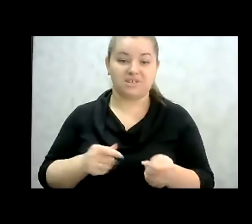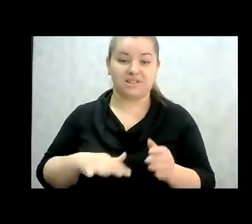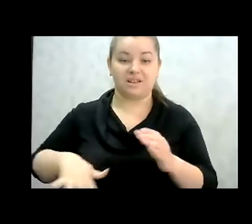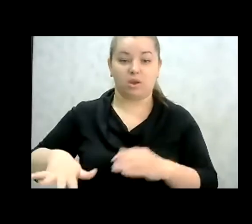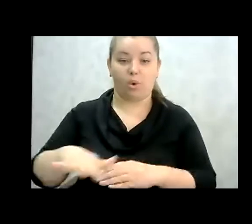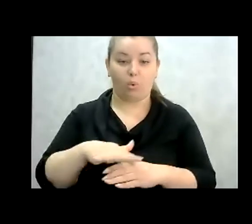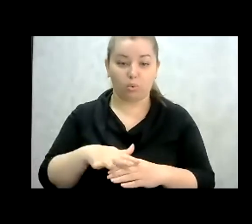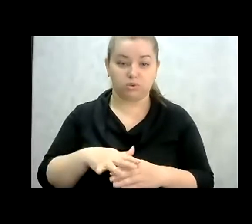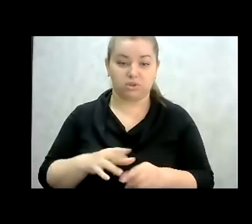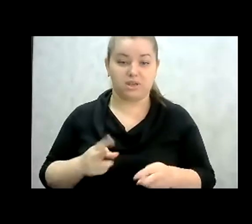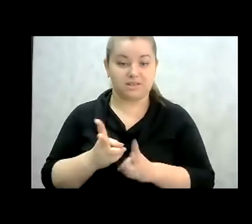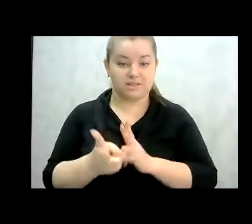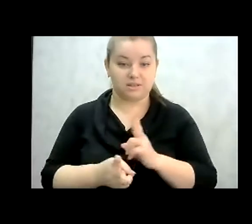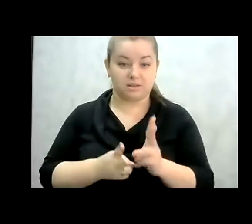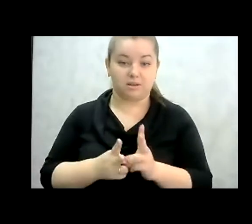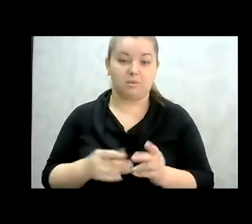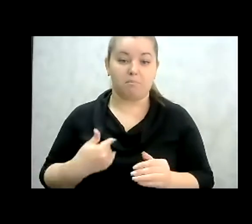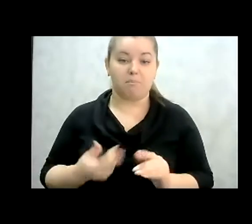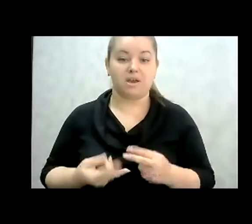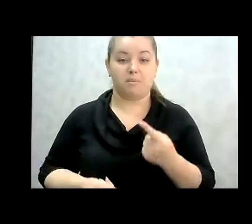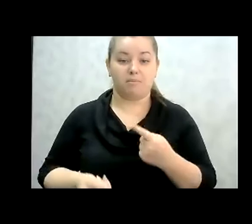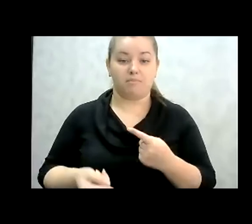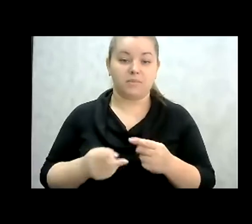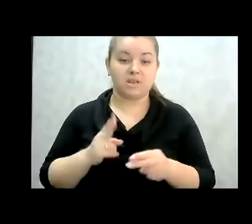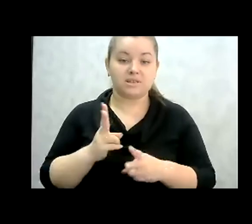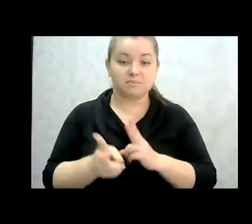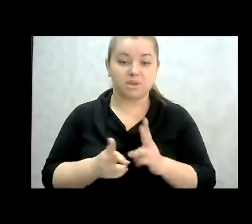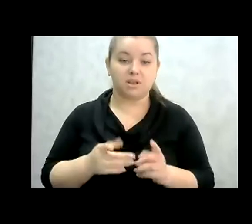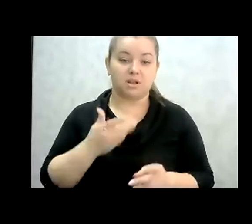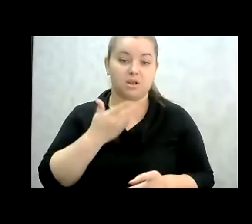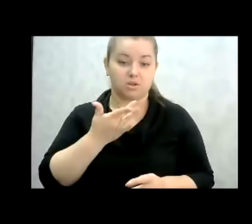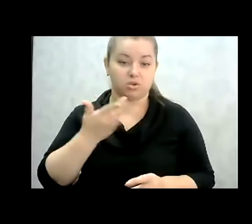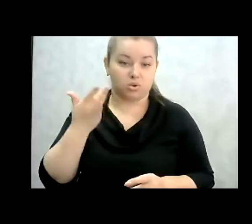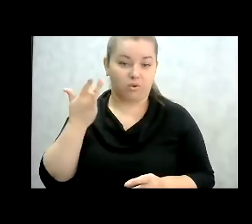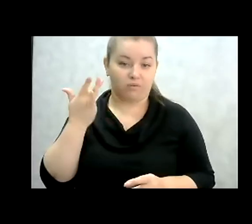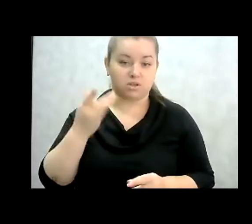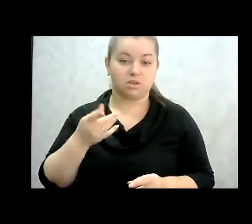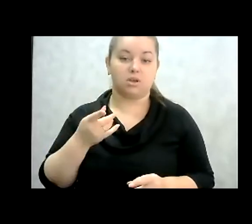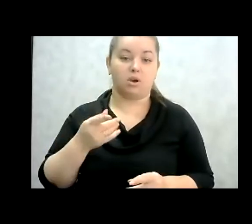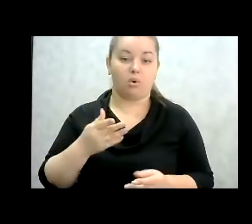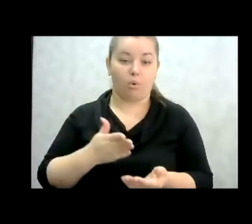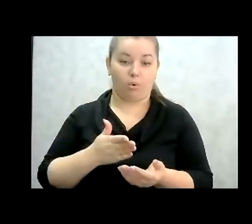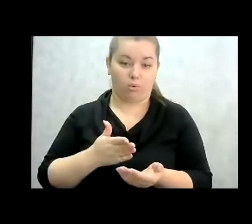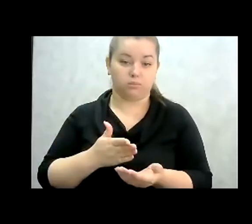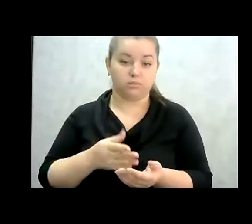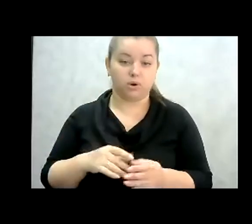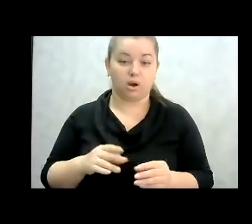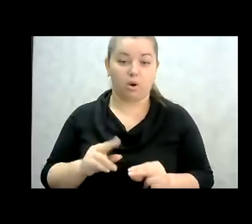in accordance with the changes in the administrative and territorial division of Ukraine, to which